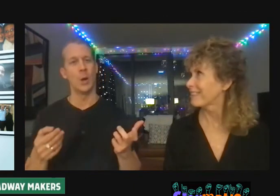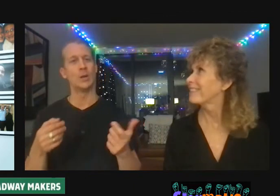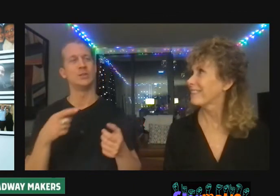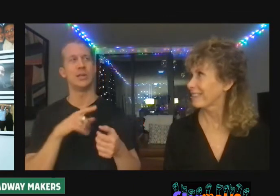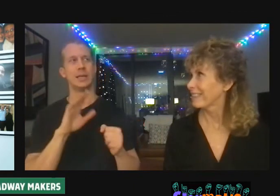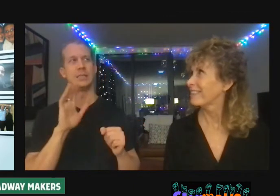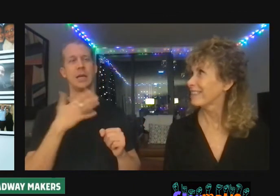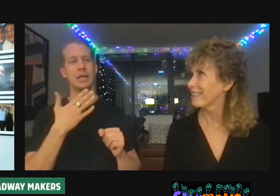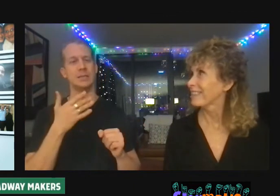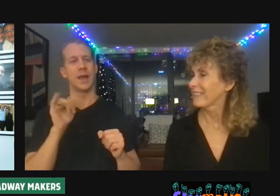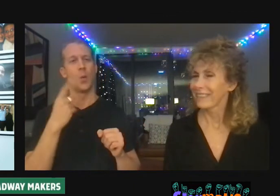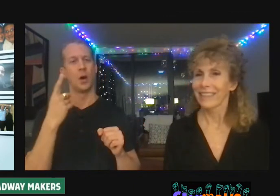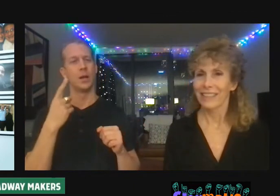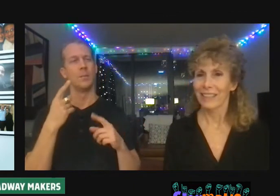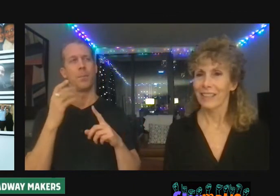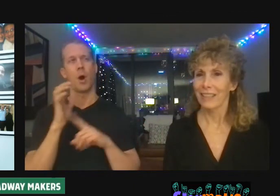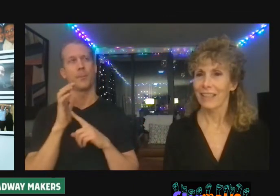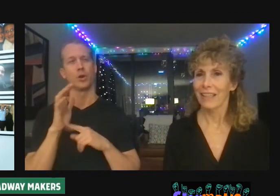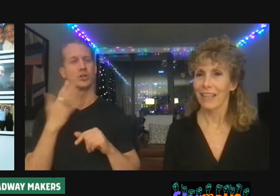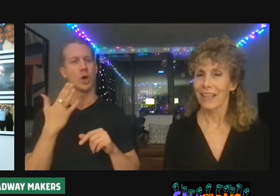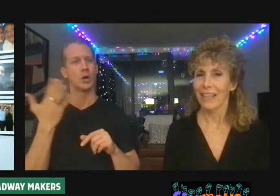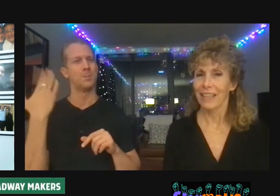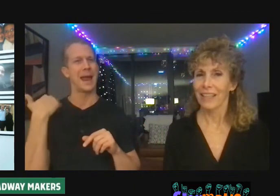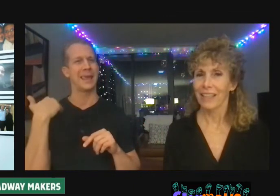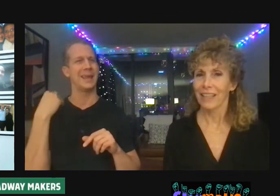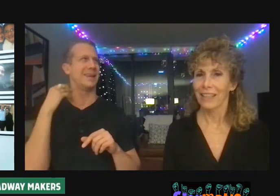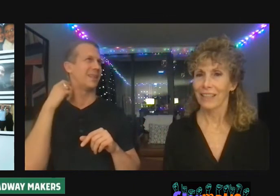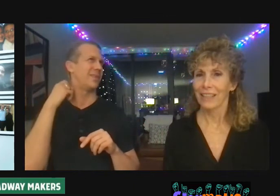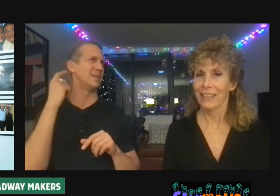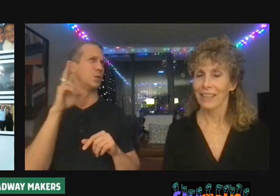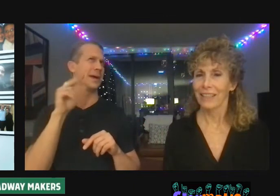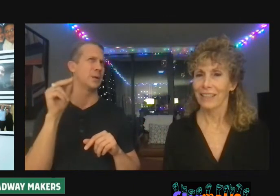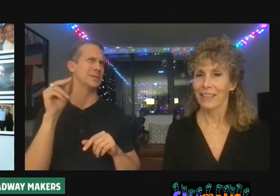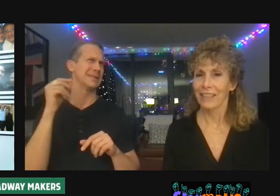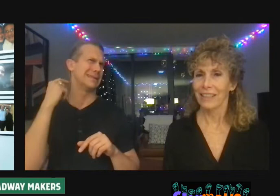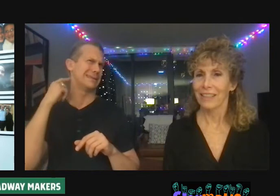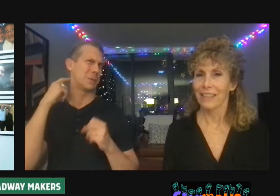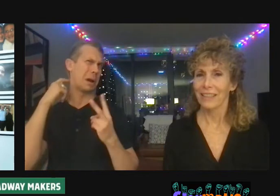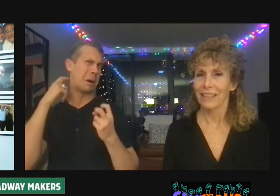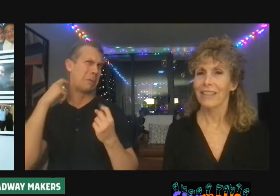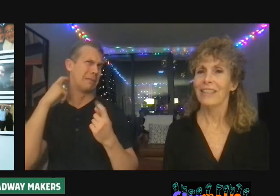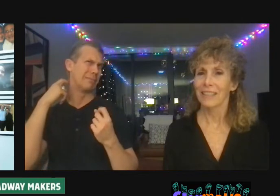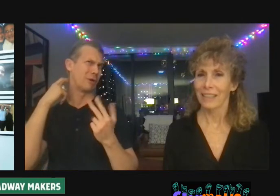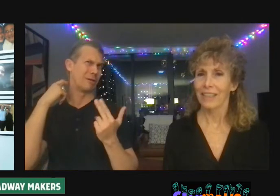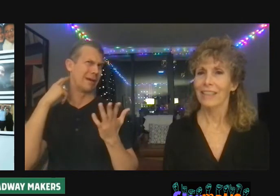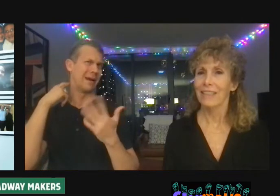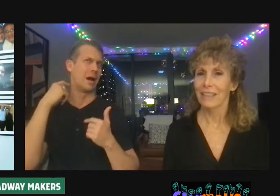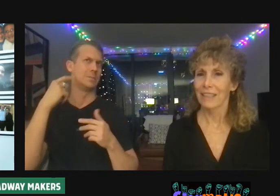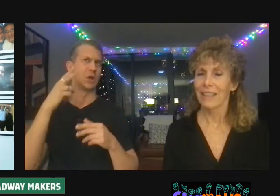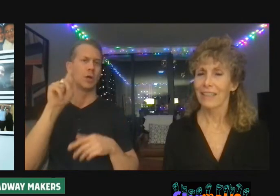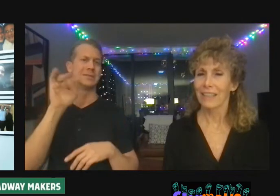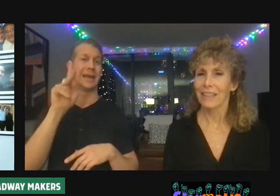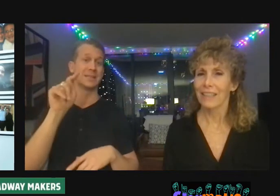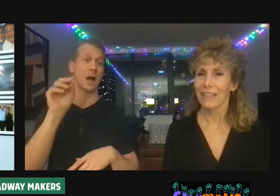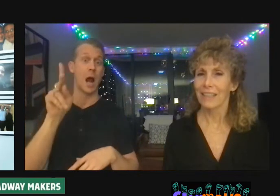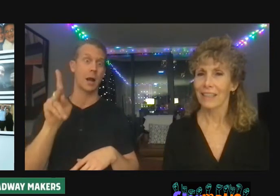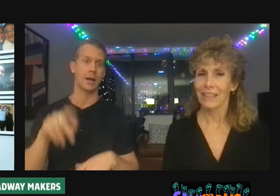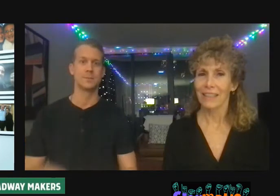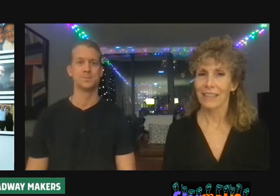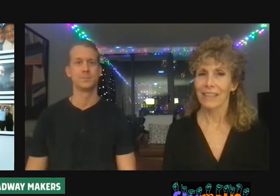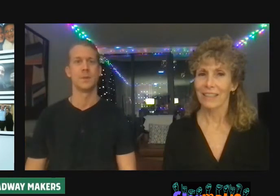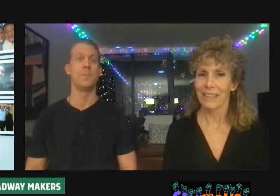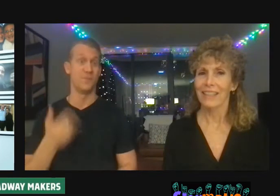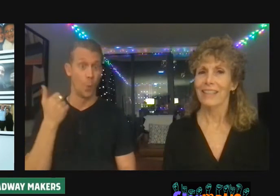That's incredible. And, you know, she sang that one popular song back in, I think, 2012 or 13, called